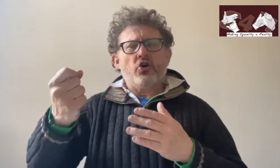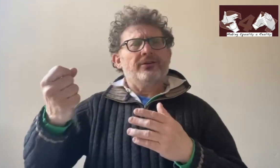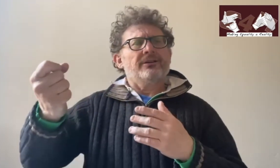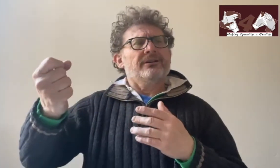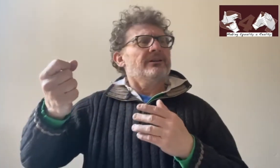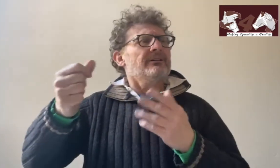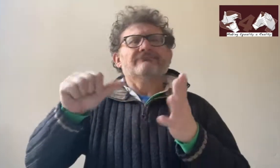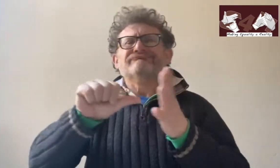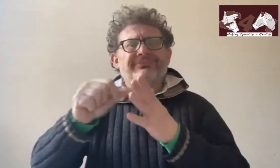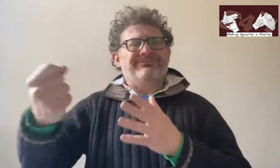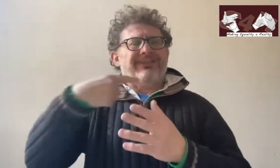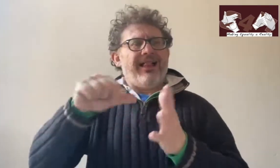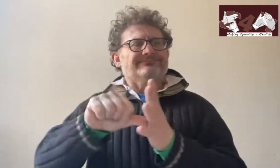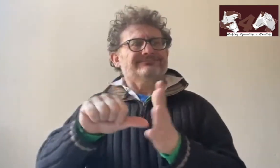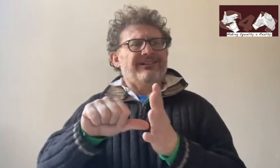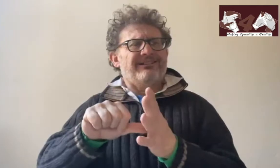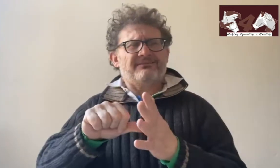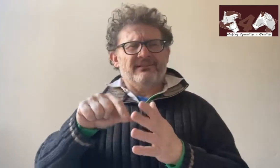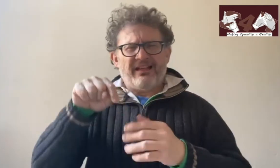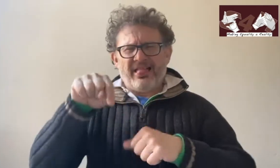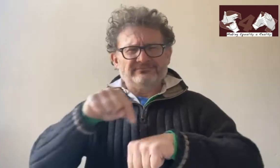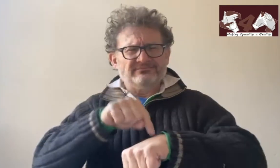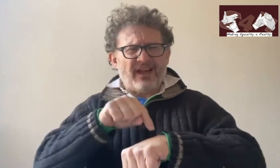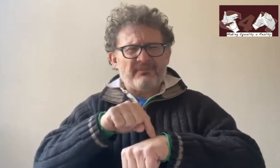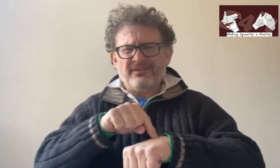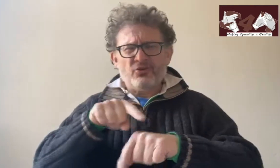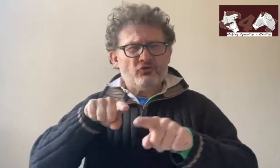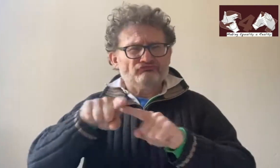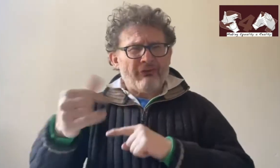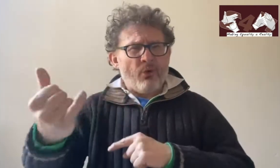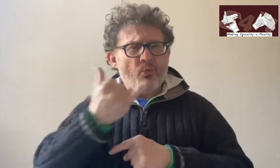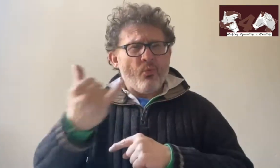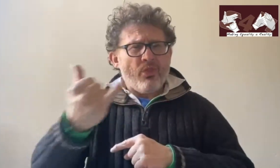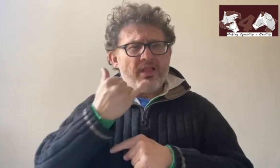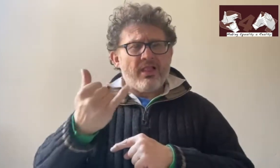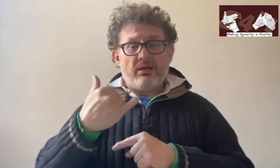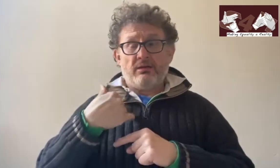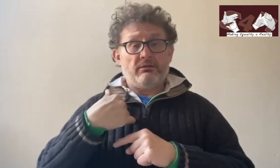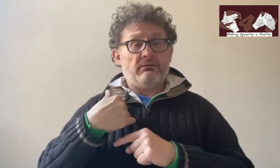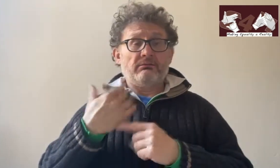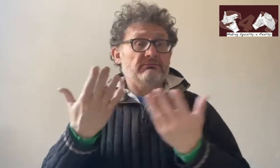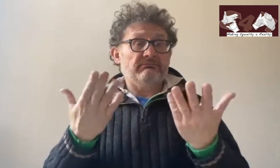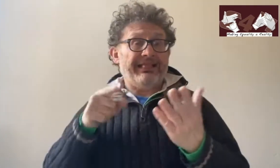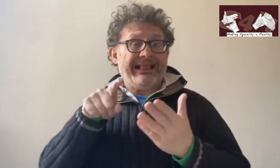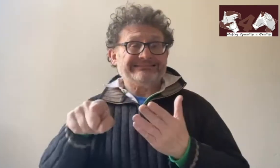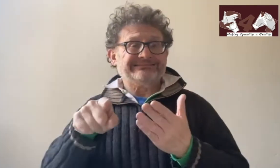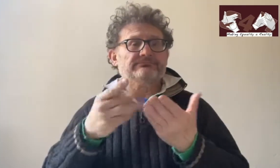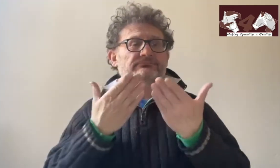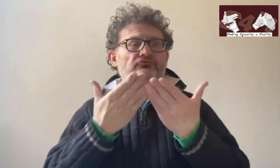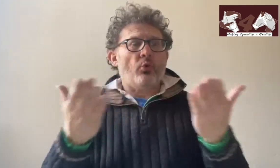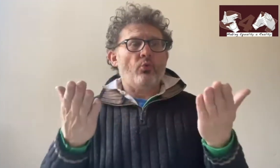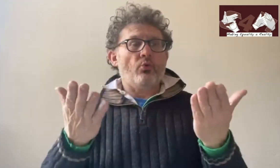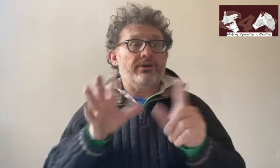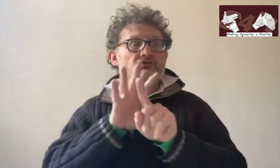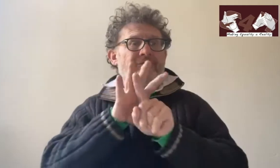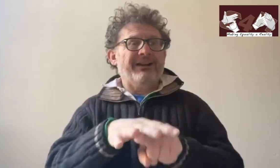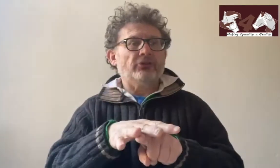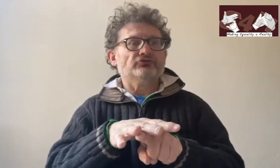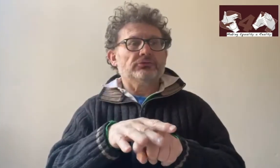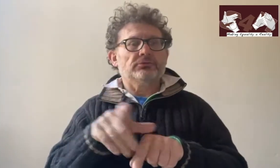completely inappropriate because I'm deaf. In the past they've sent me a letter, but this time for some reason they decided they were going to call me, and